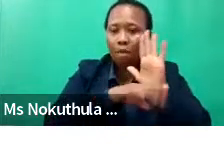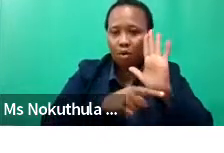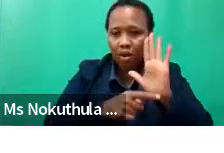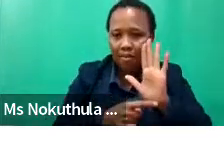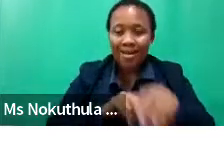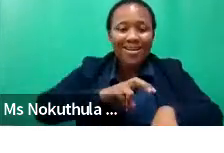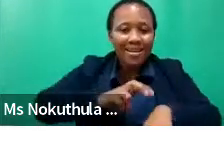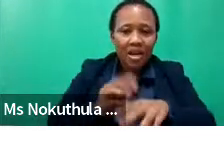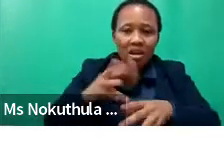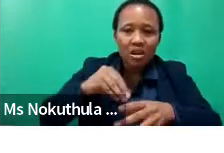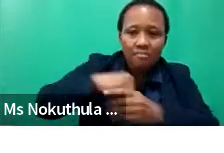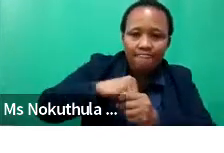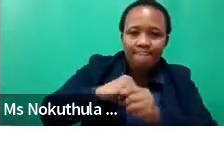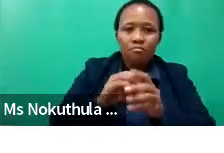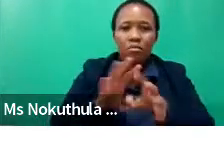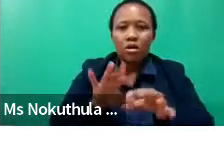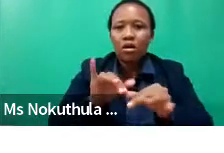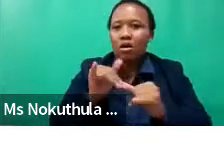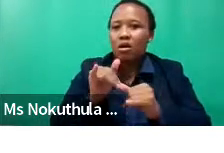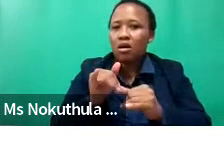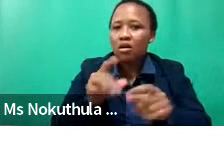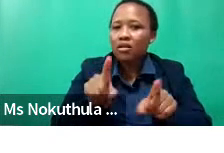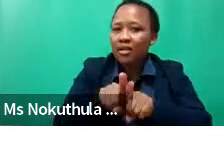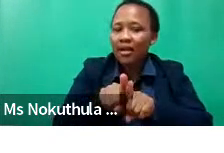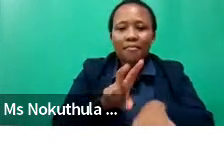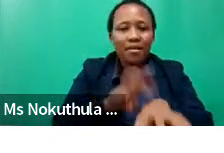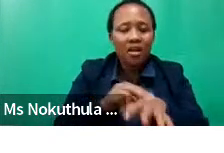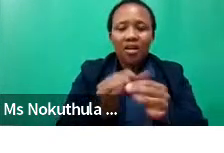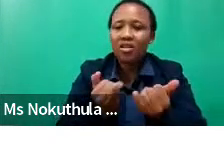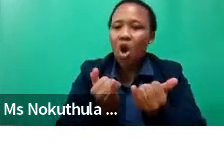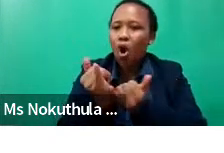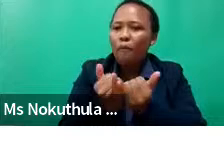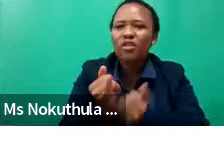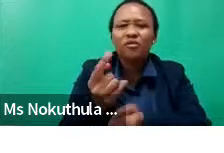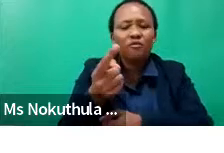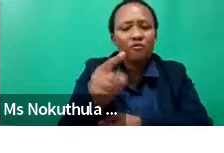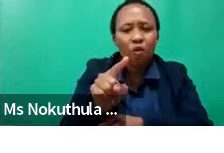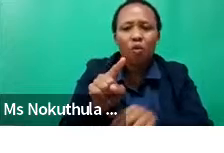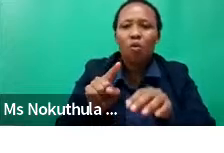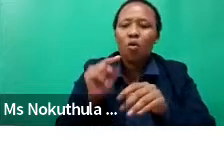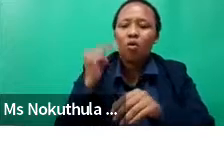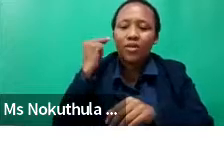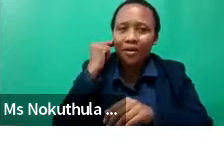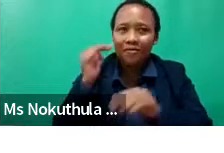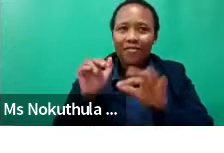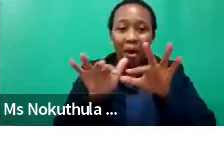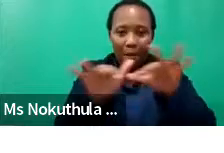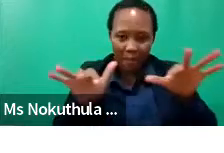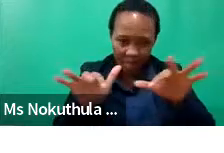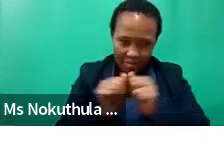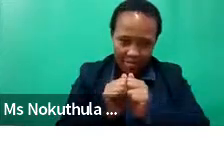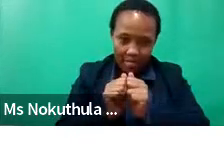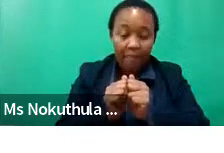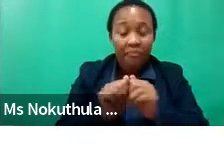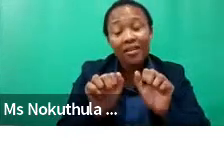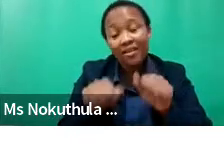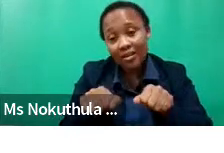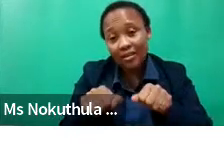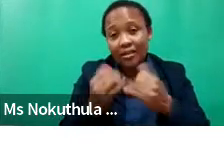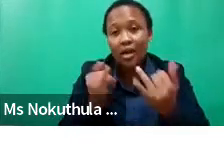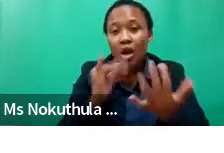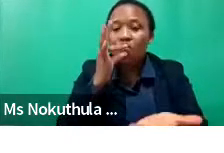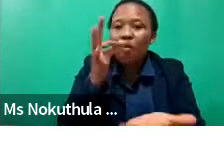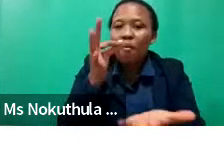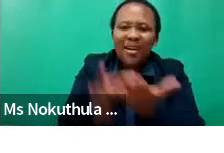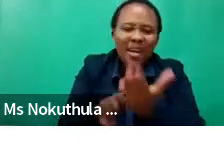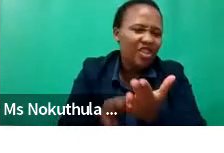meetings and consultation with the representative organization of deaf persons was observed. So that is just that. And the recommendation was that a legislation